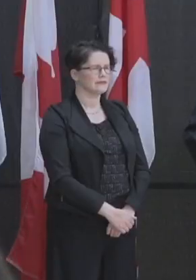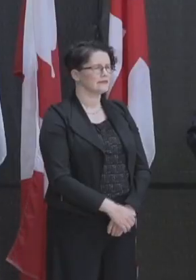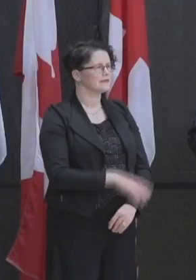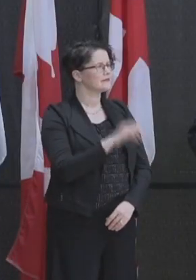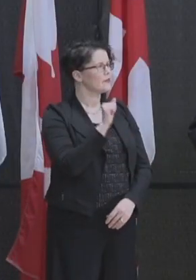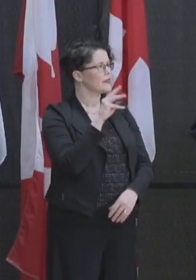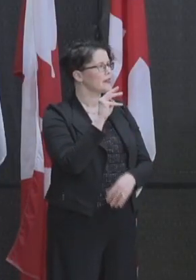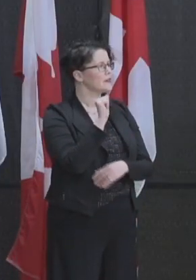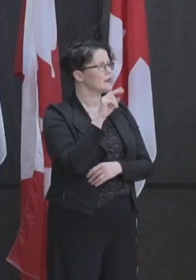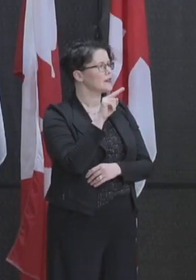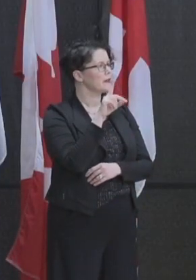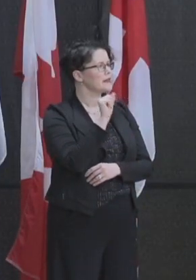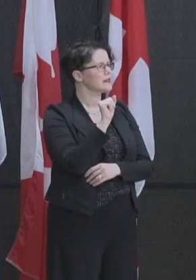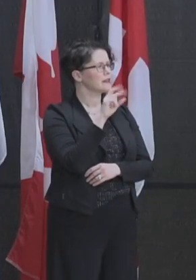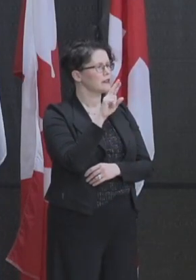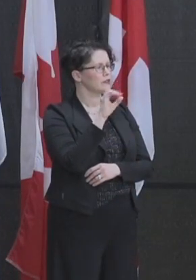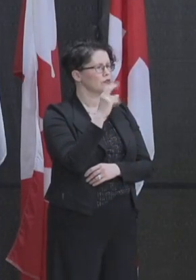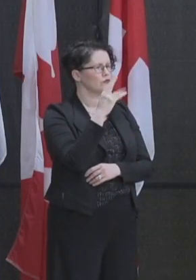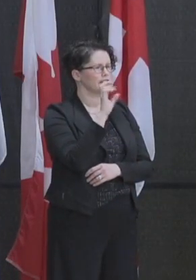Amanda Richard.